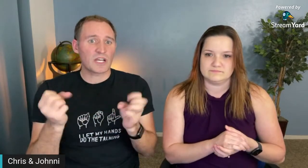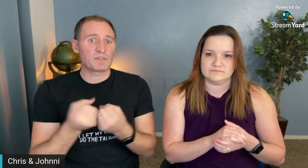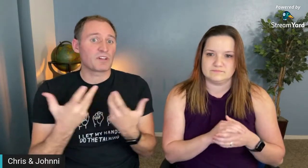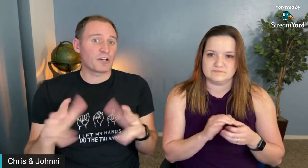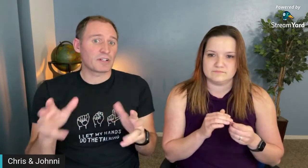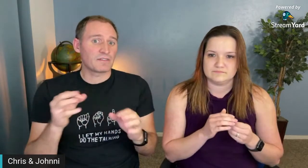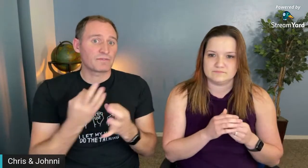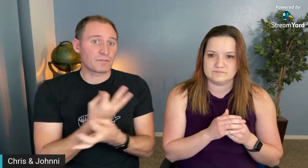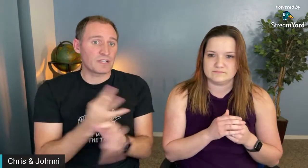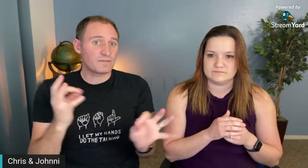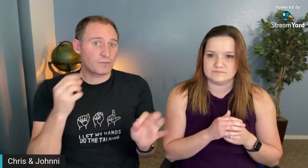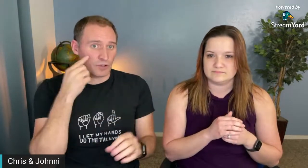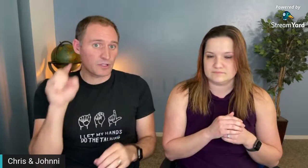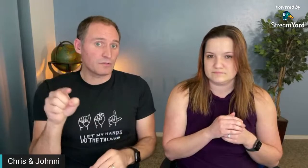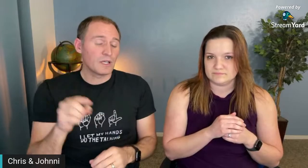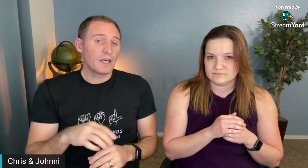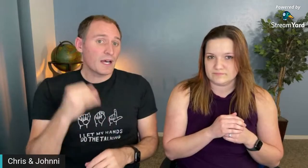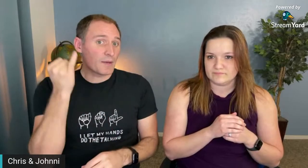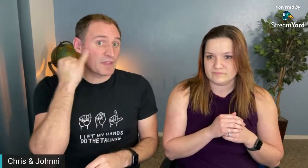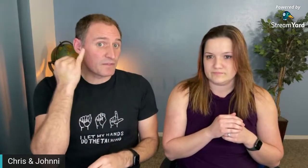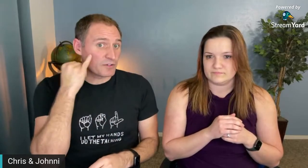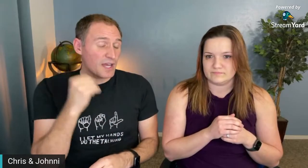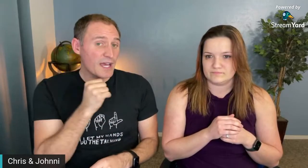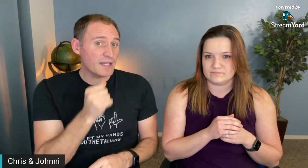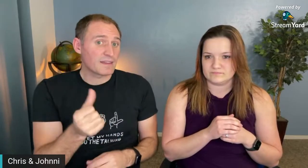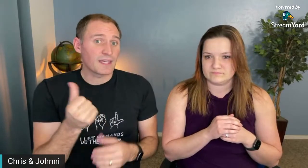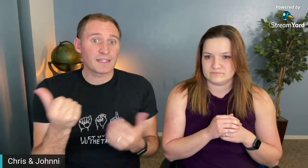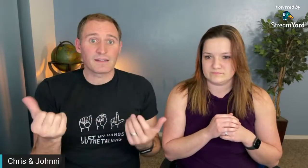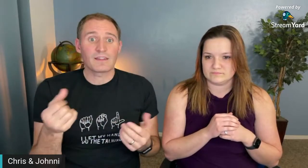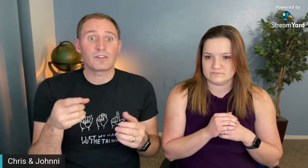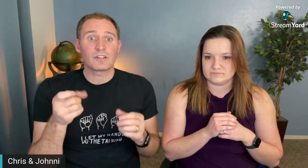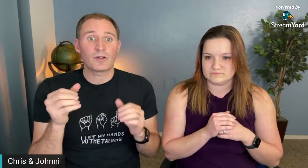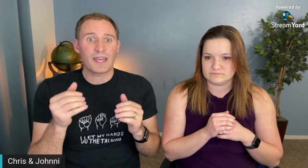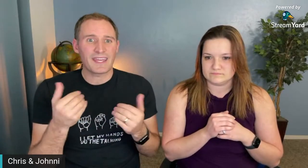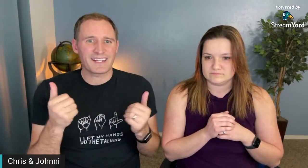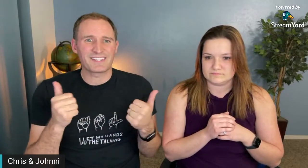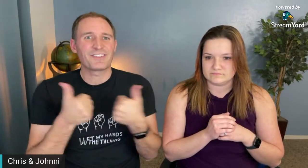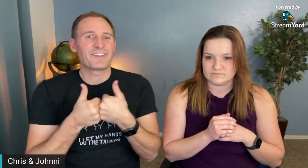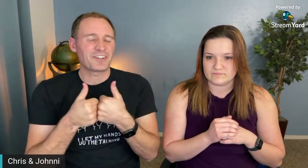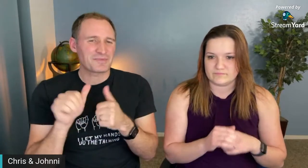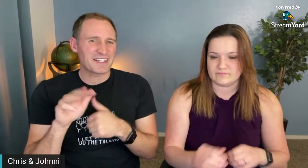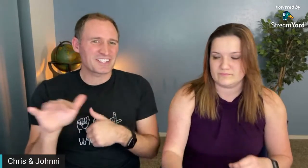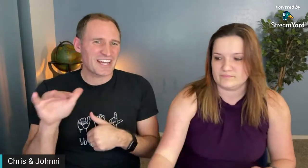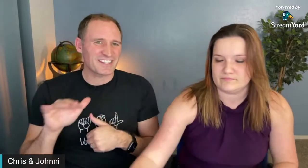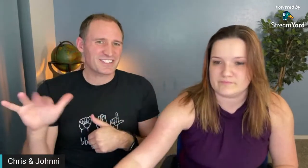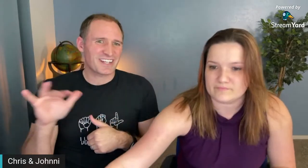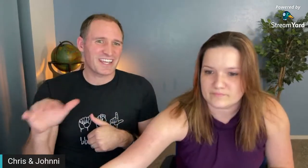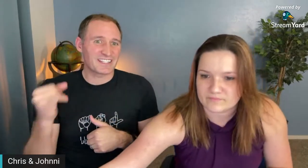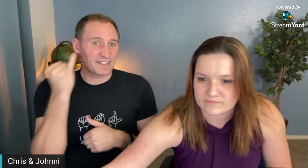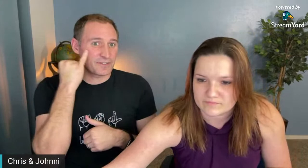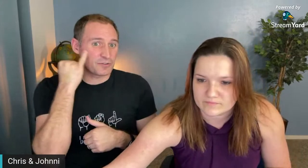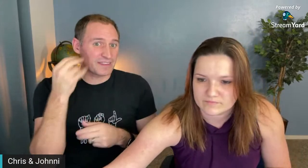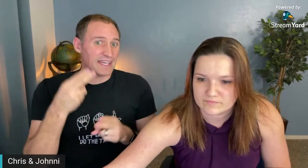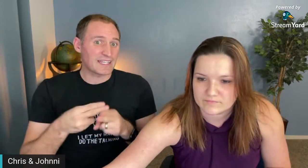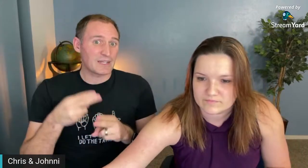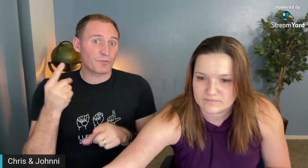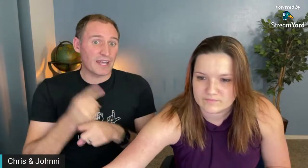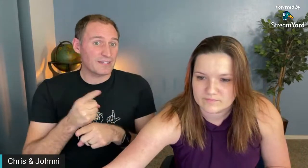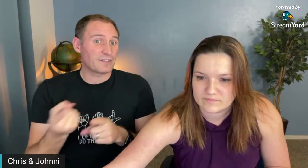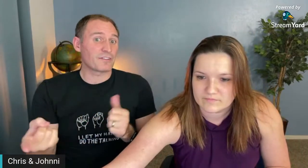is already free for you. If you're not, then you can go ahead and do the finger spelling challenge. And if you get that name right and you're the